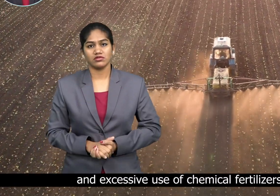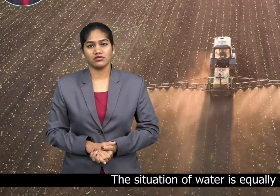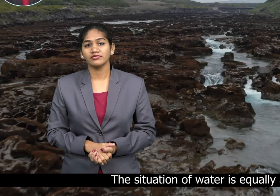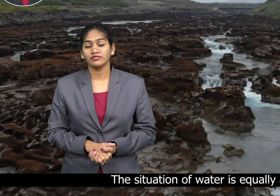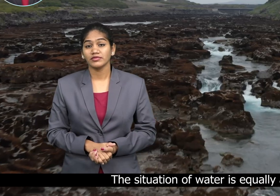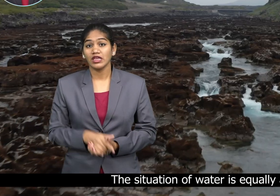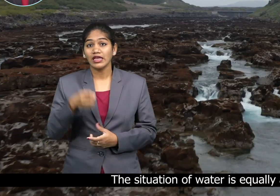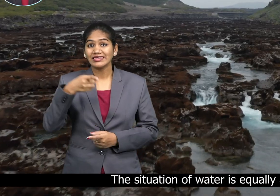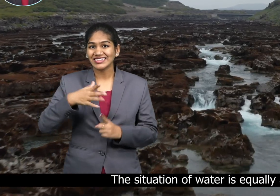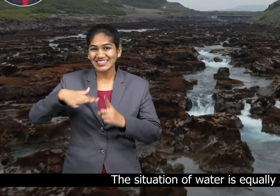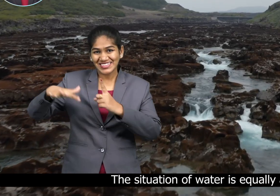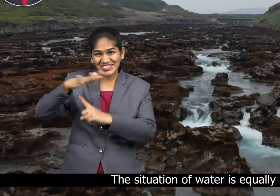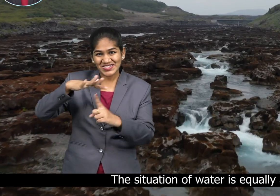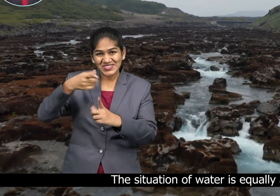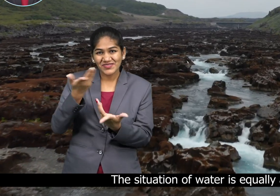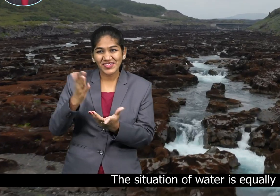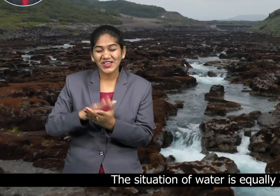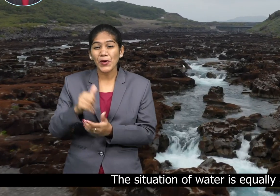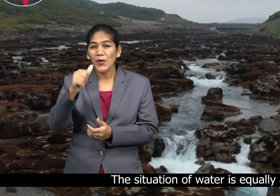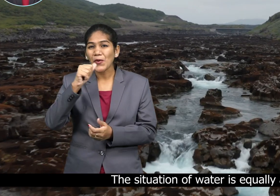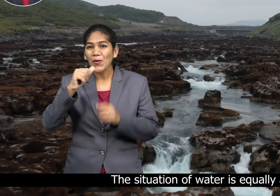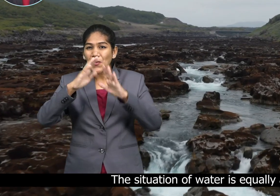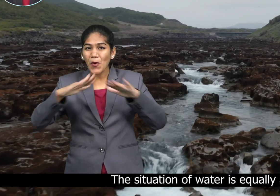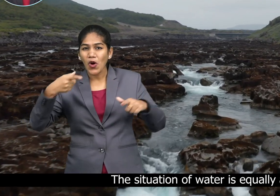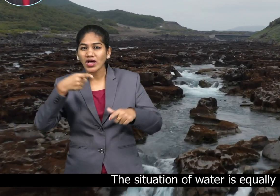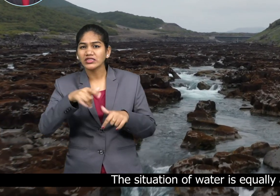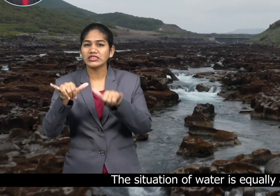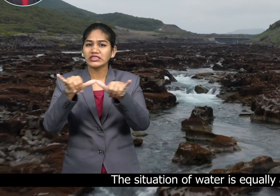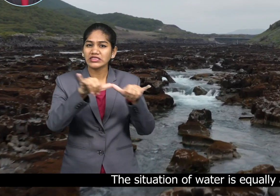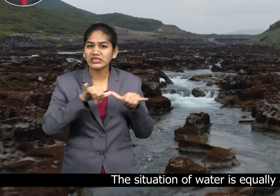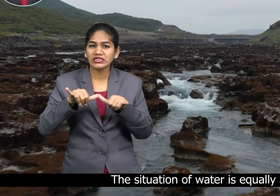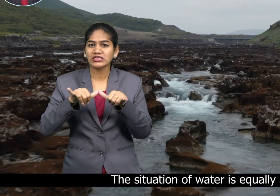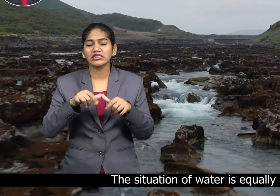The situation of water is equally alarming.